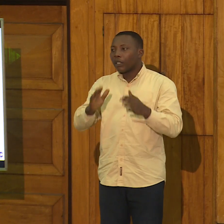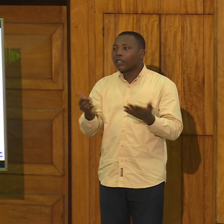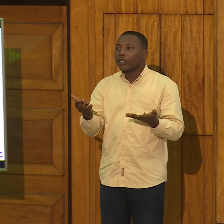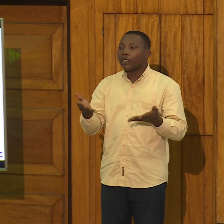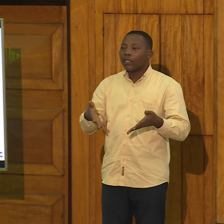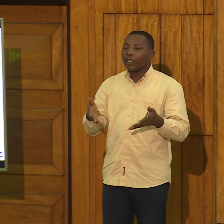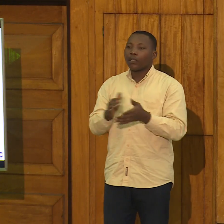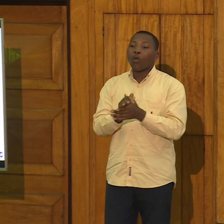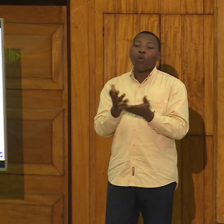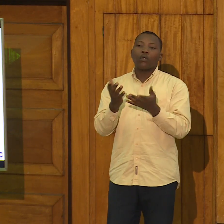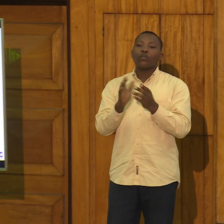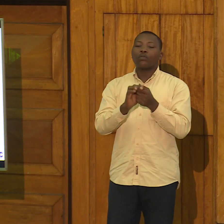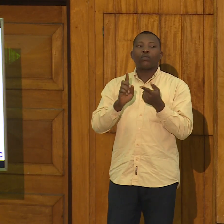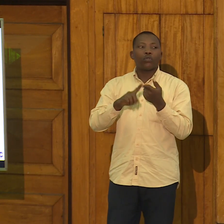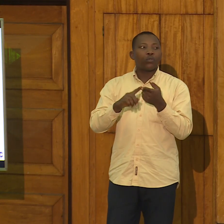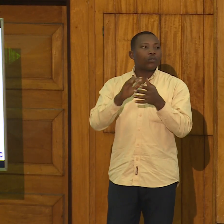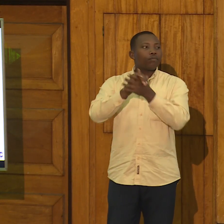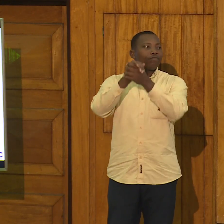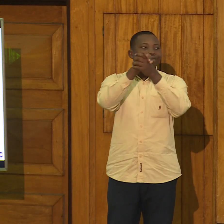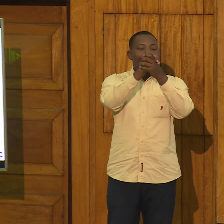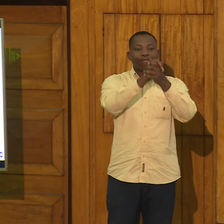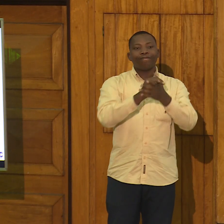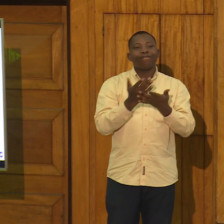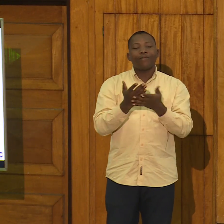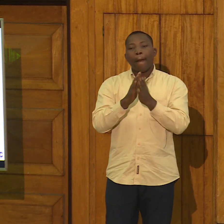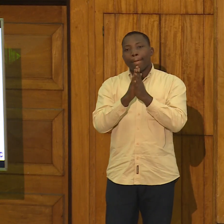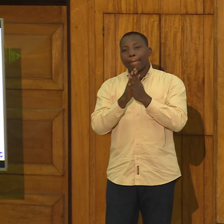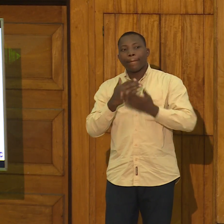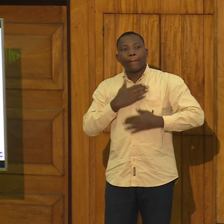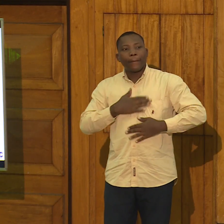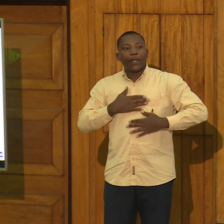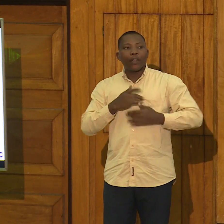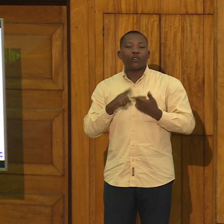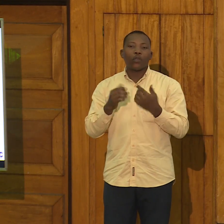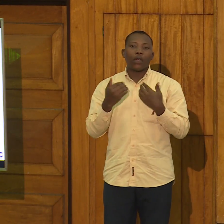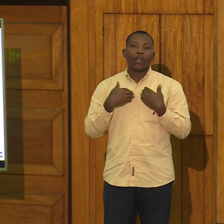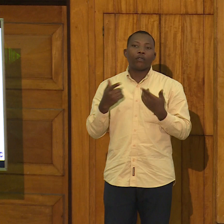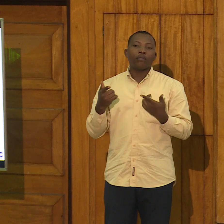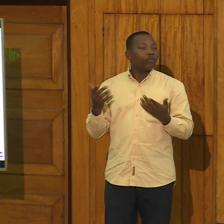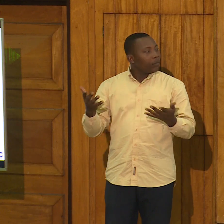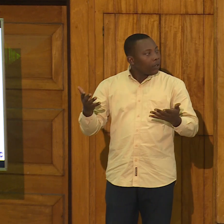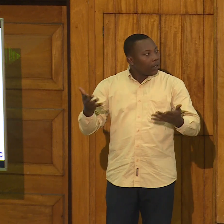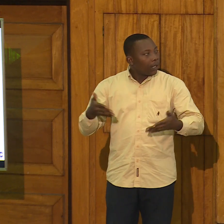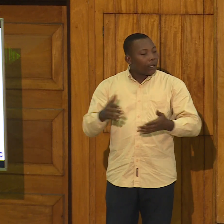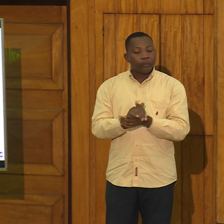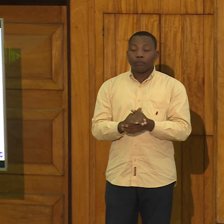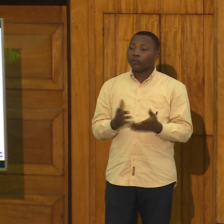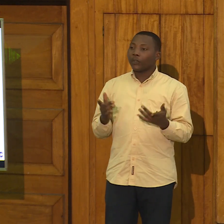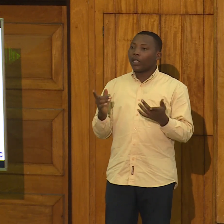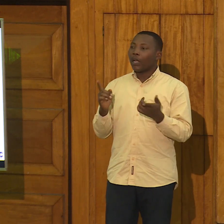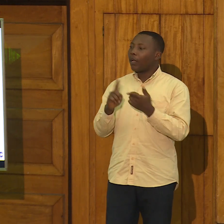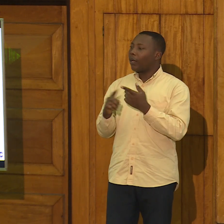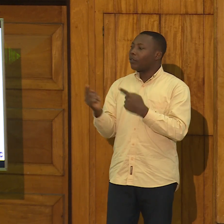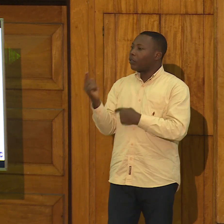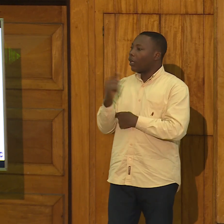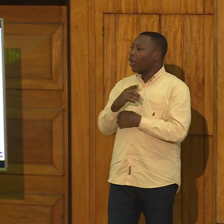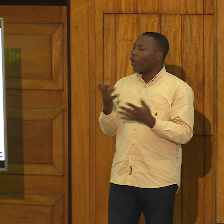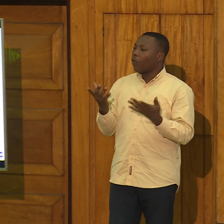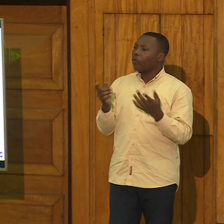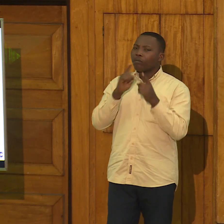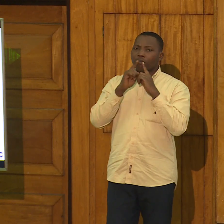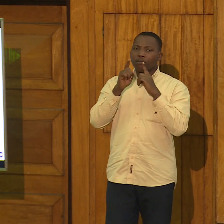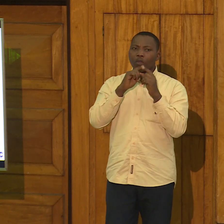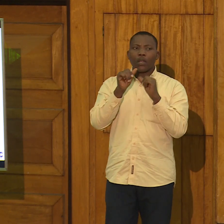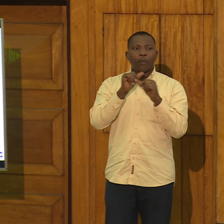really recognize you. It's a pleasure to have you here. Today, I want to talk to you about